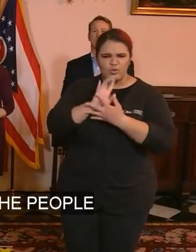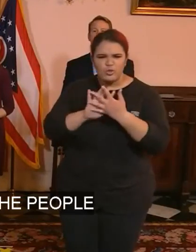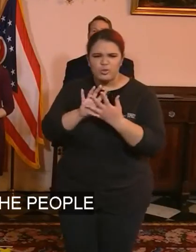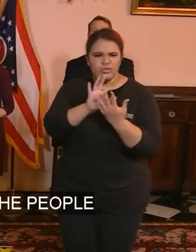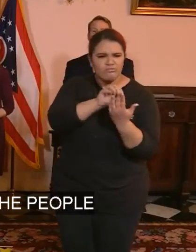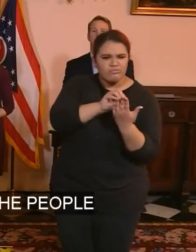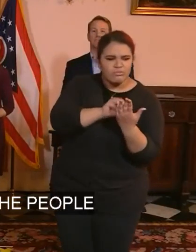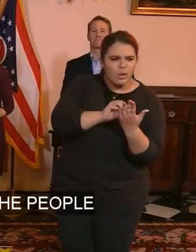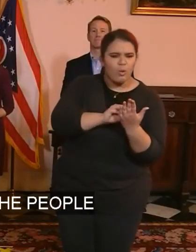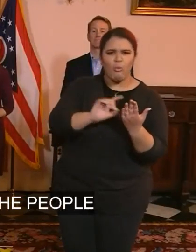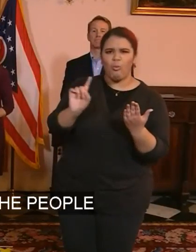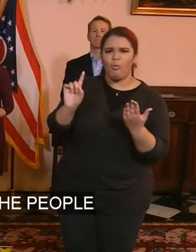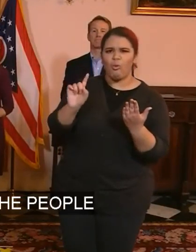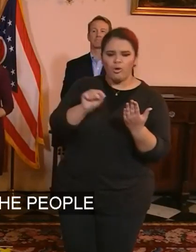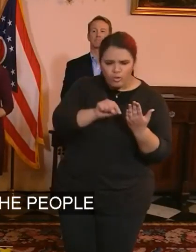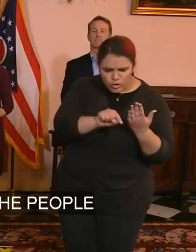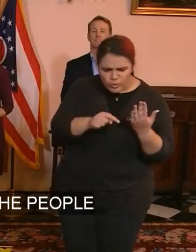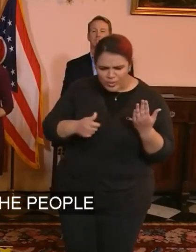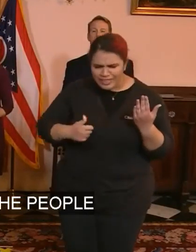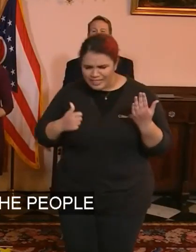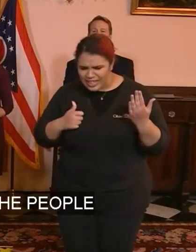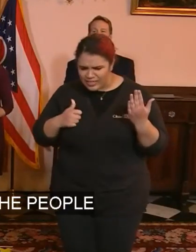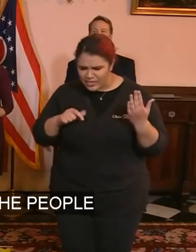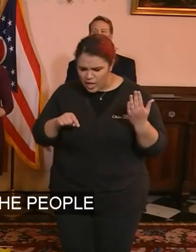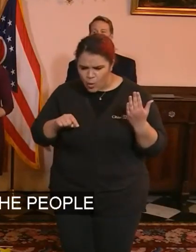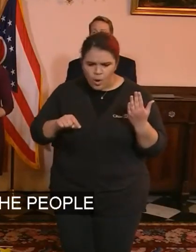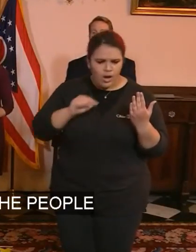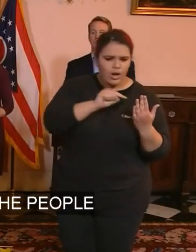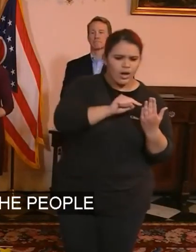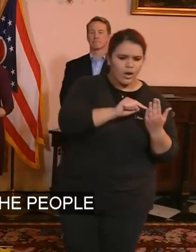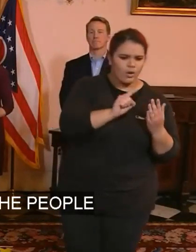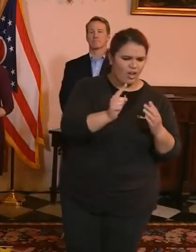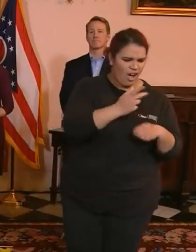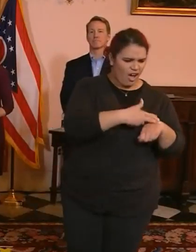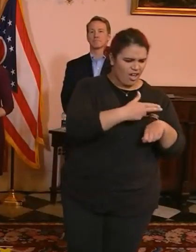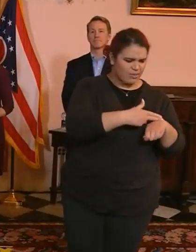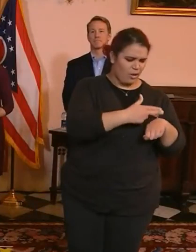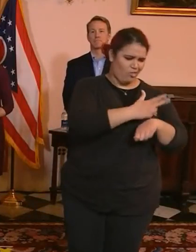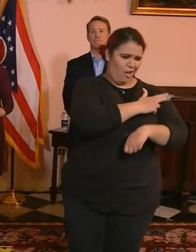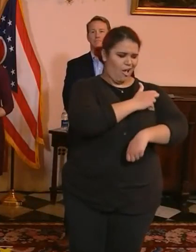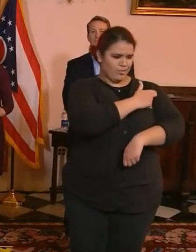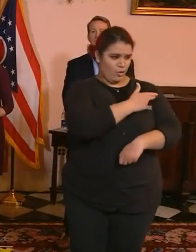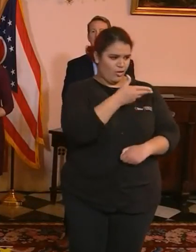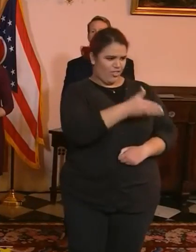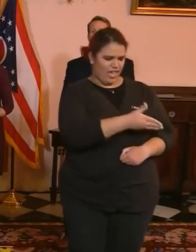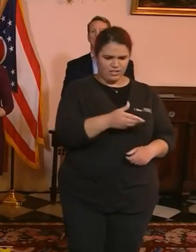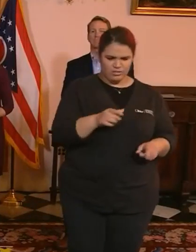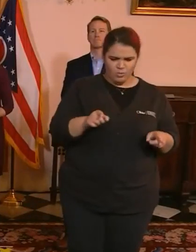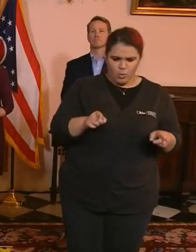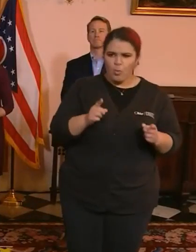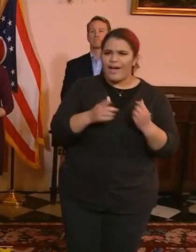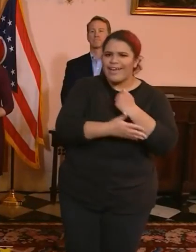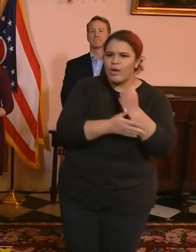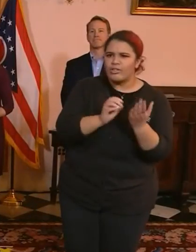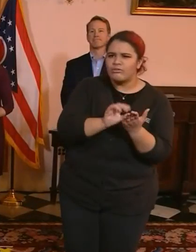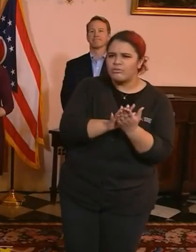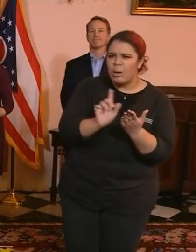person lives? And so the movement of these tests coming in is so rapid now. We